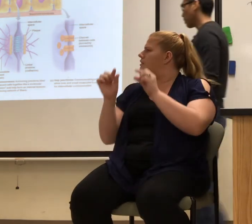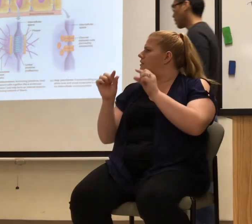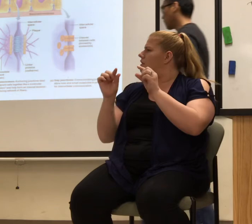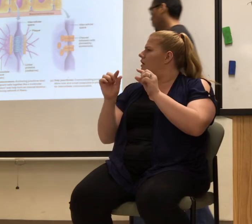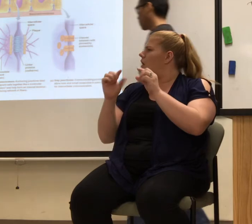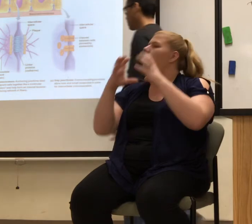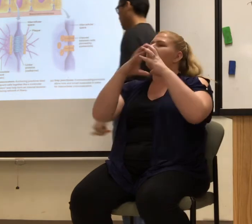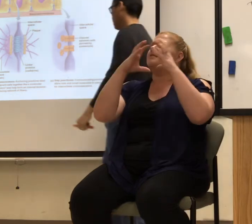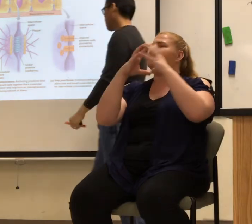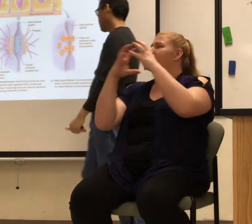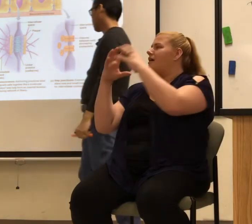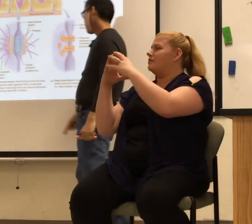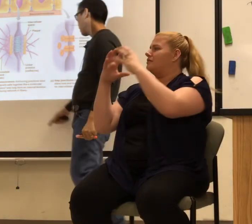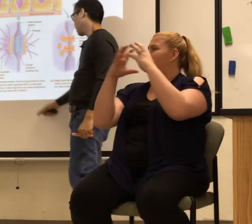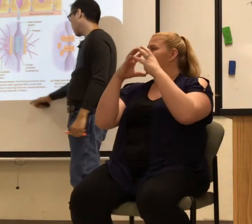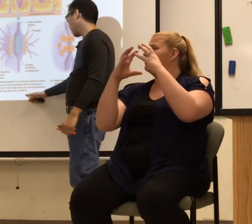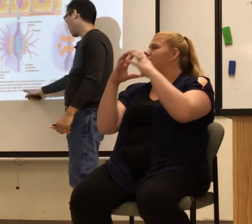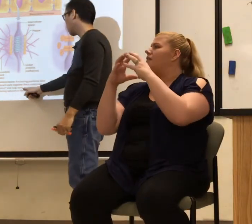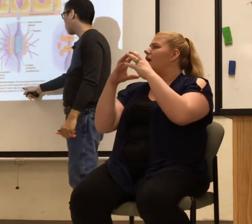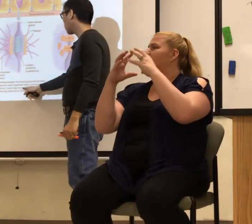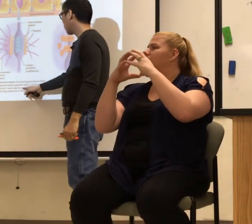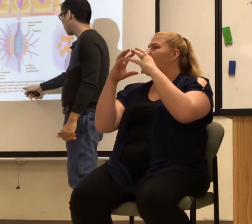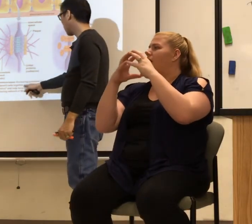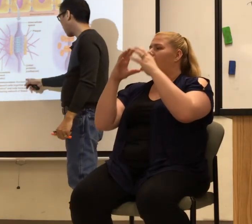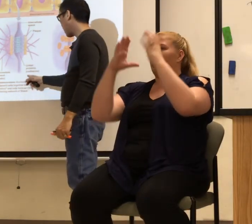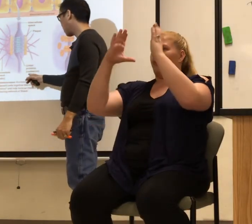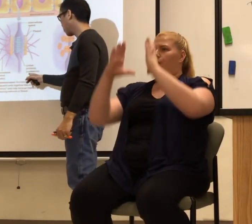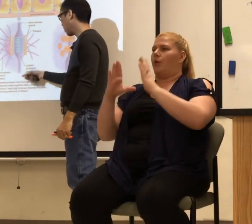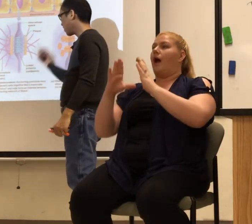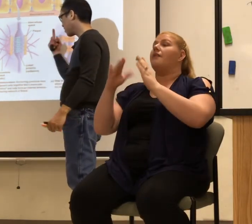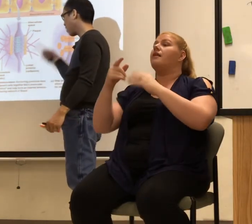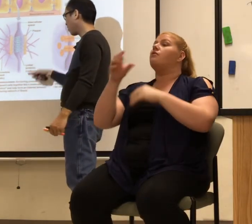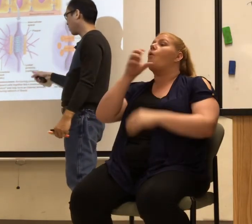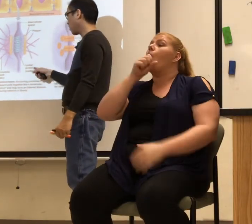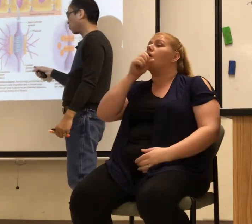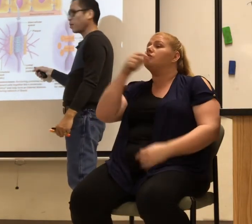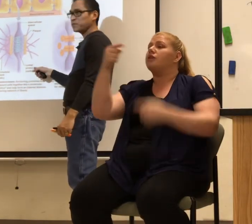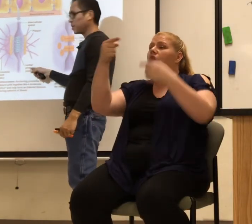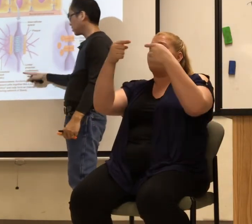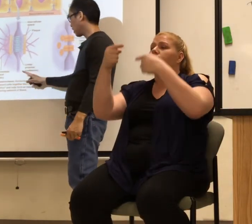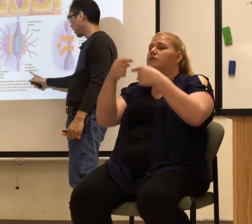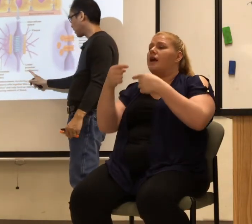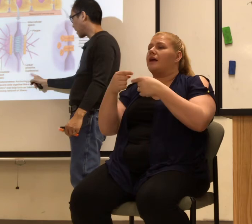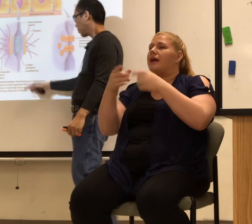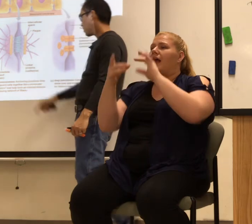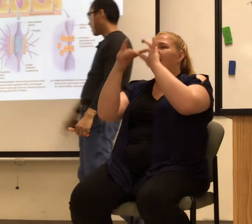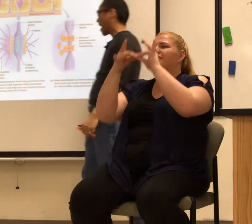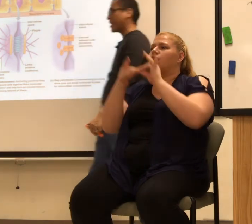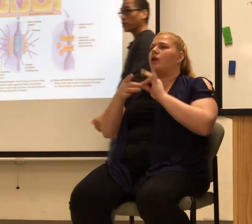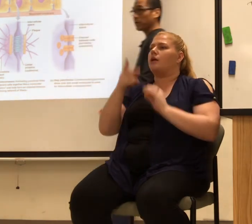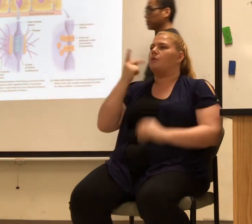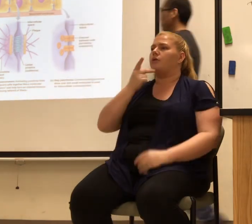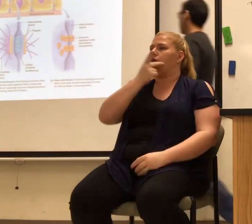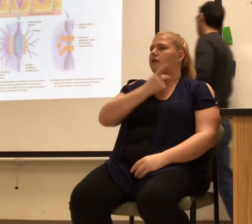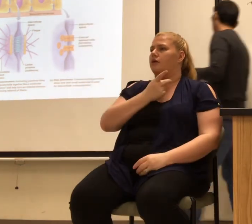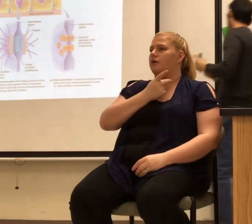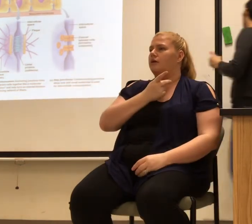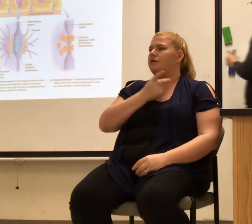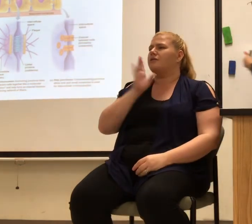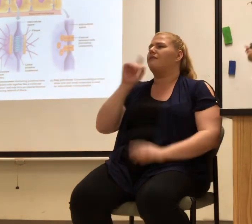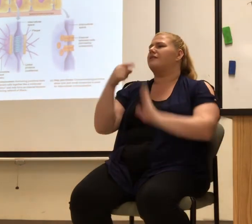The interlocking proteins, they're like, well, they just call them linker proteins. An example is